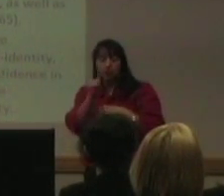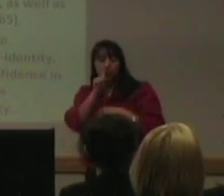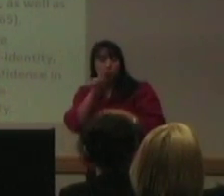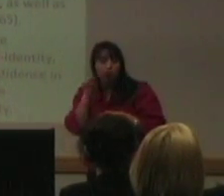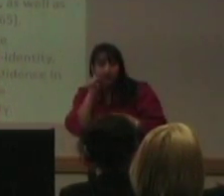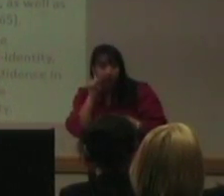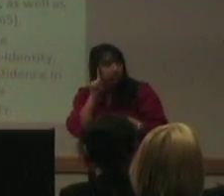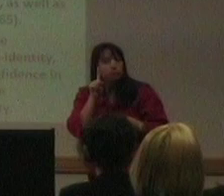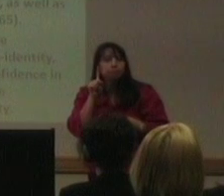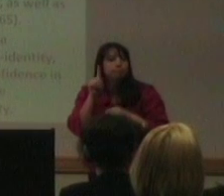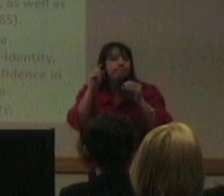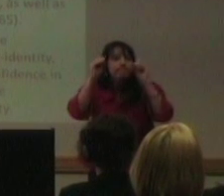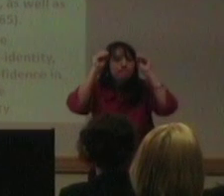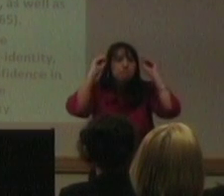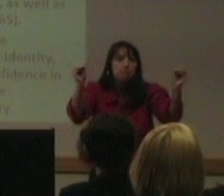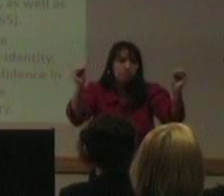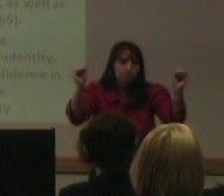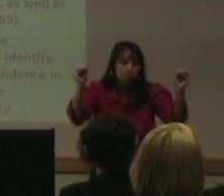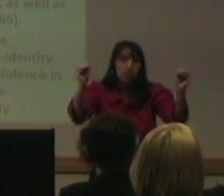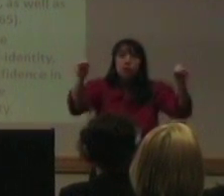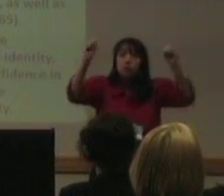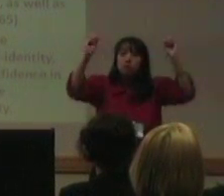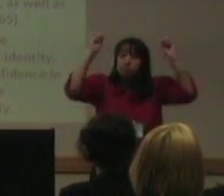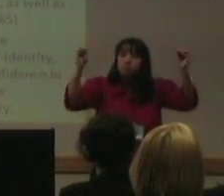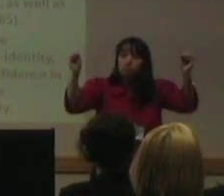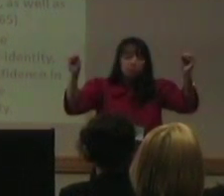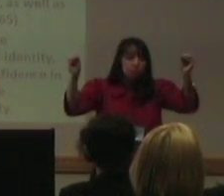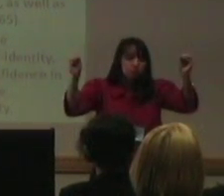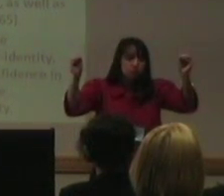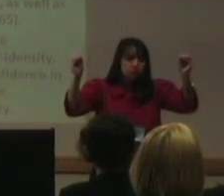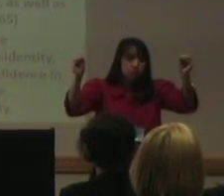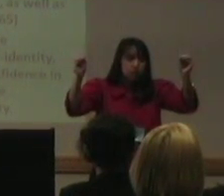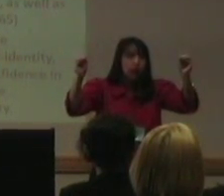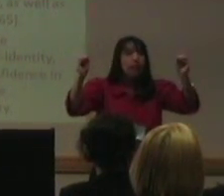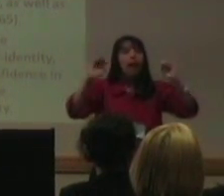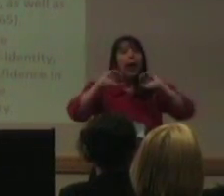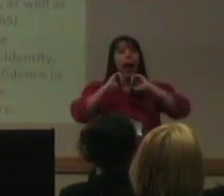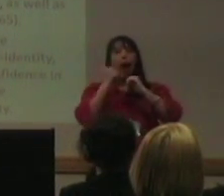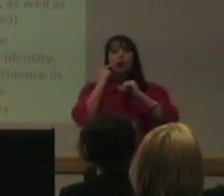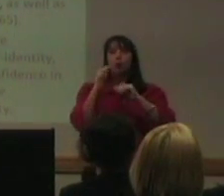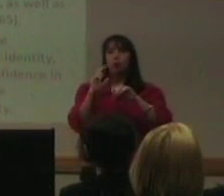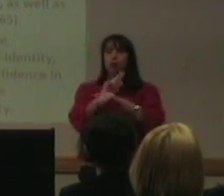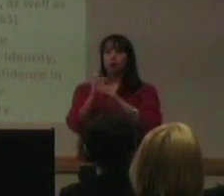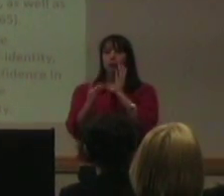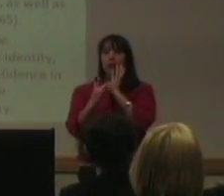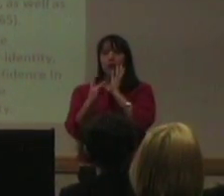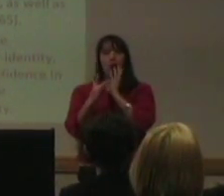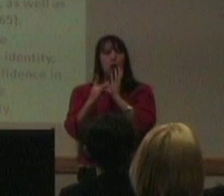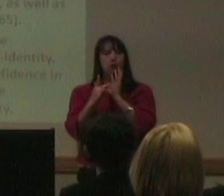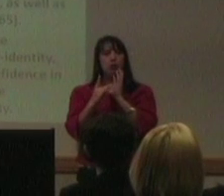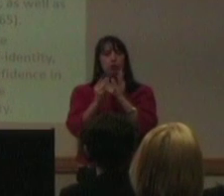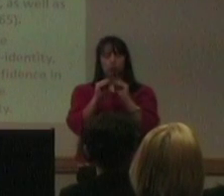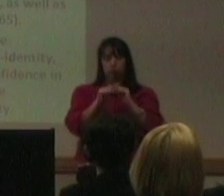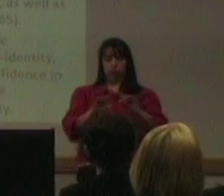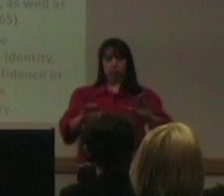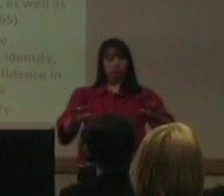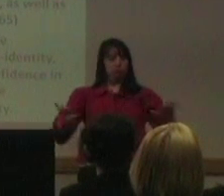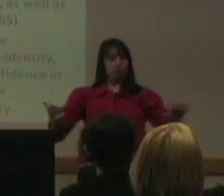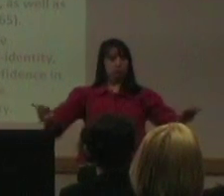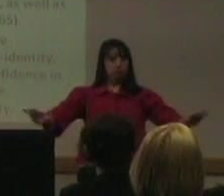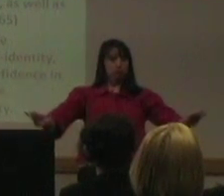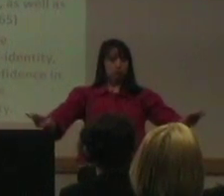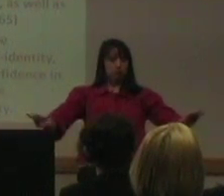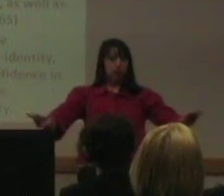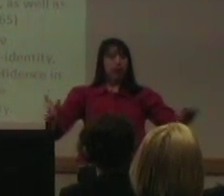Randall's done a lot of research about looking for deaf fencers, and there just really isn't research out